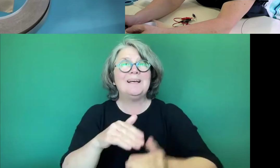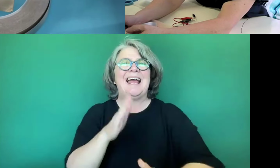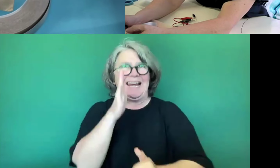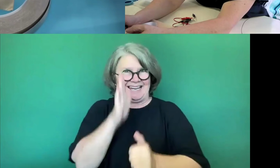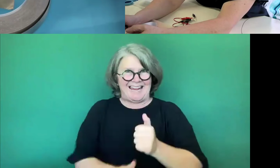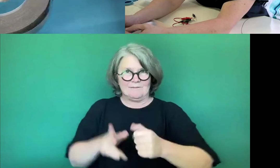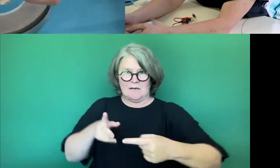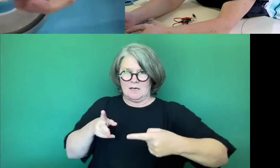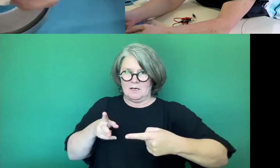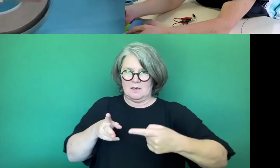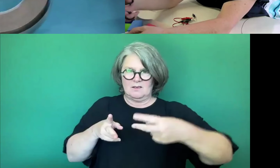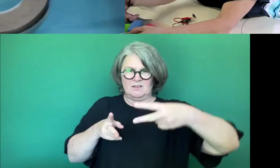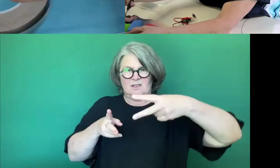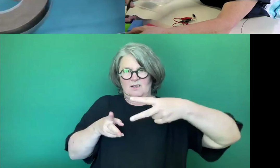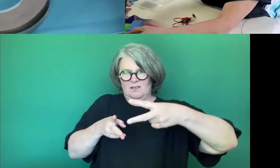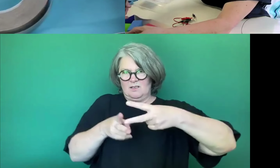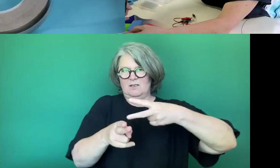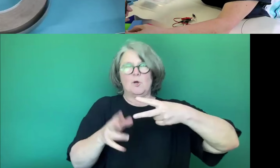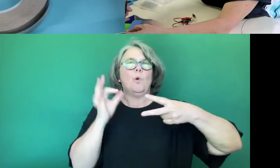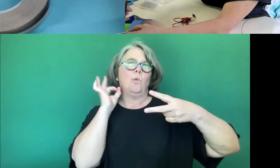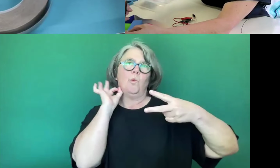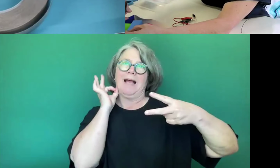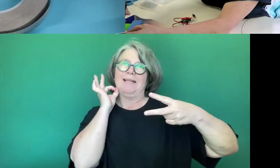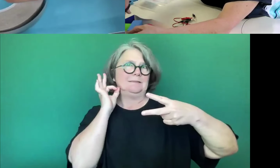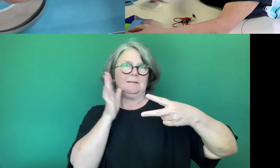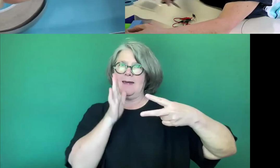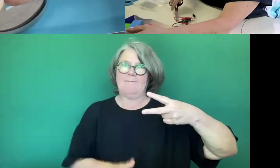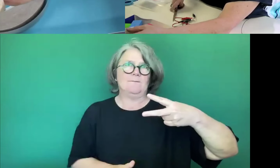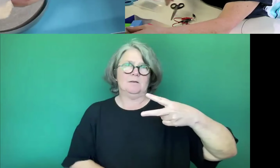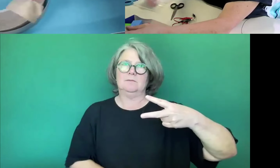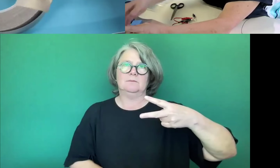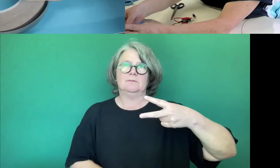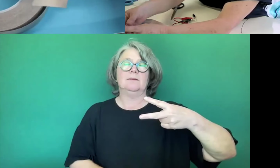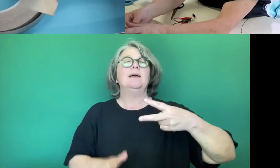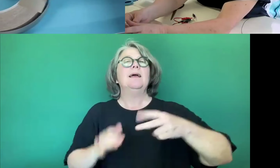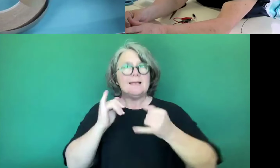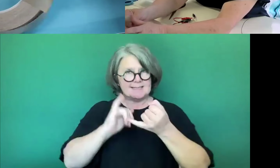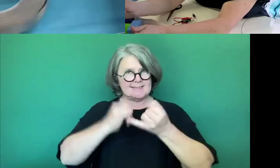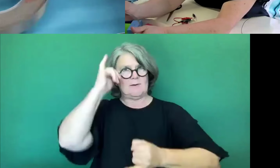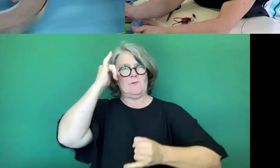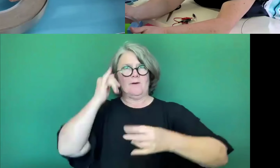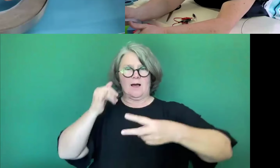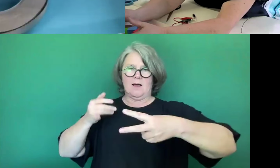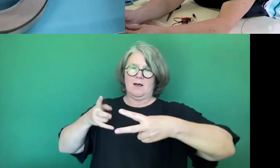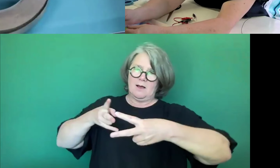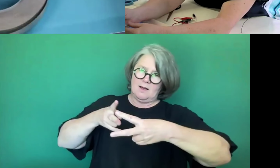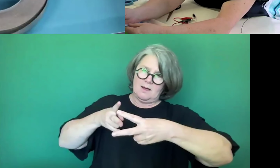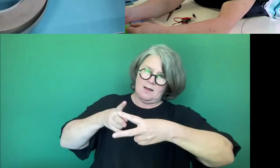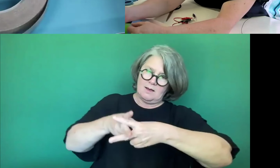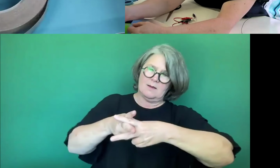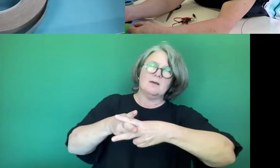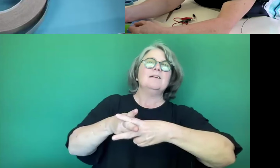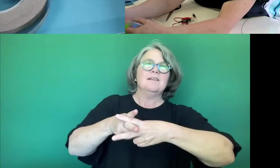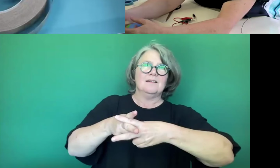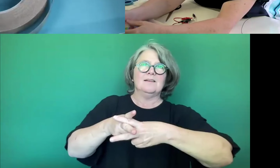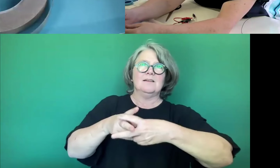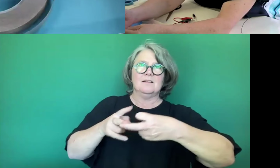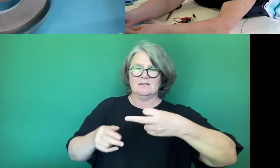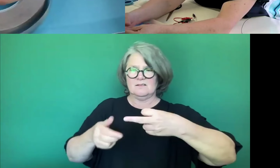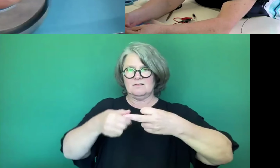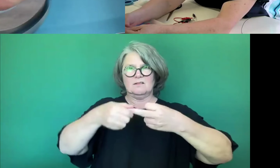white. Okay, cut the silver, and you can restart the tape as many times as you like with